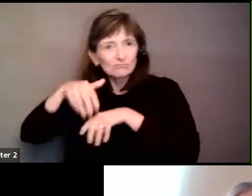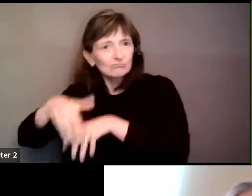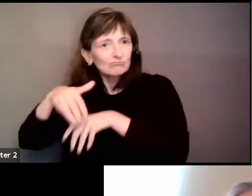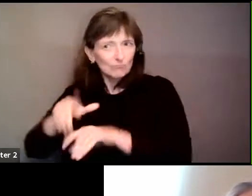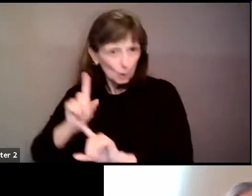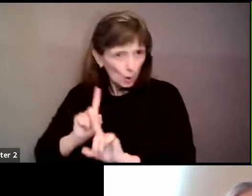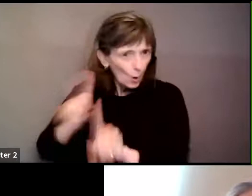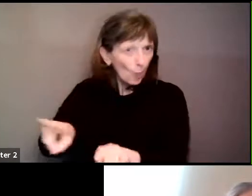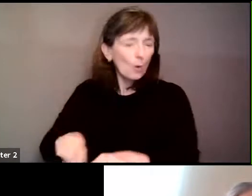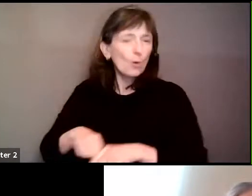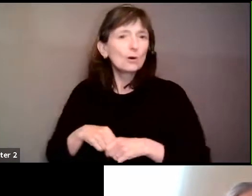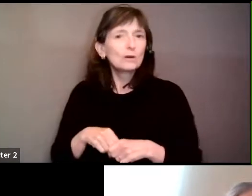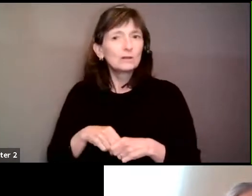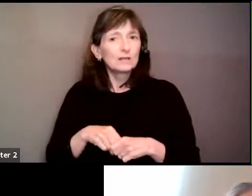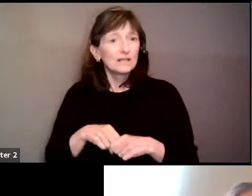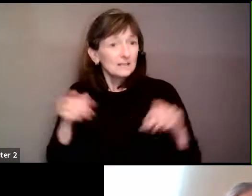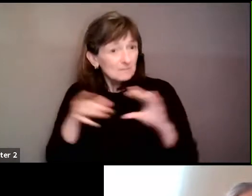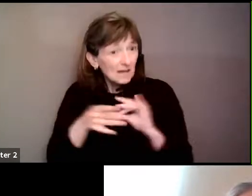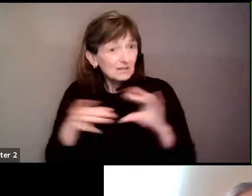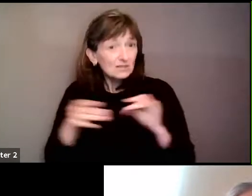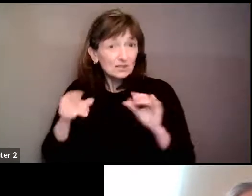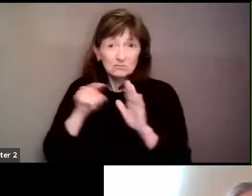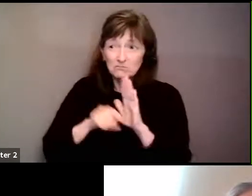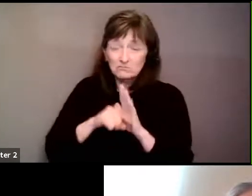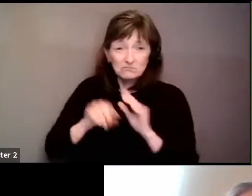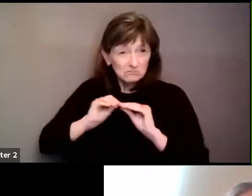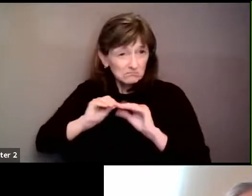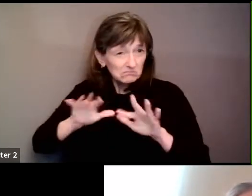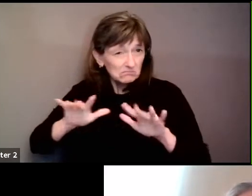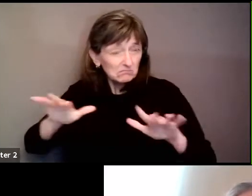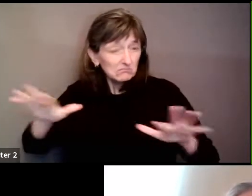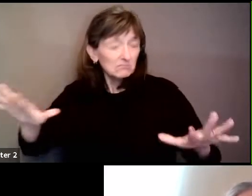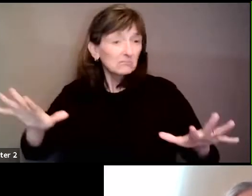these messages, support marginalized creators,